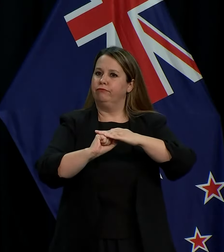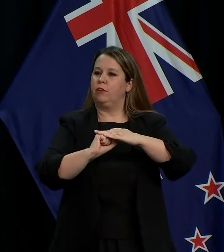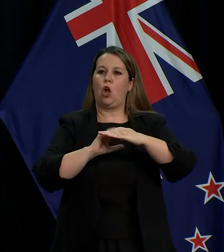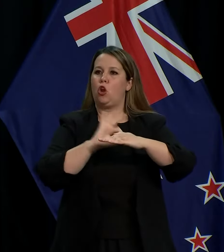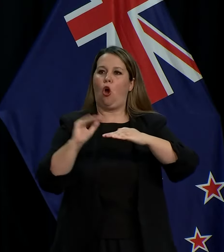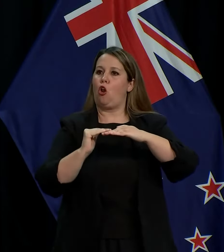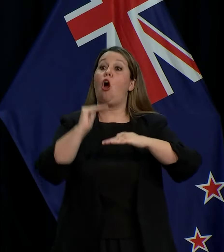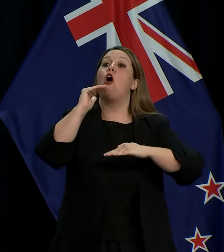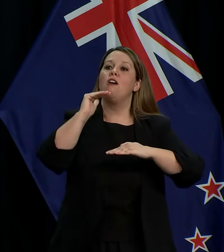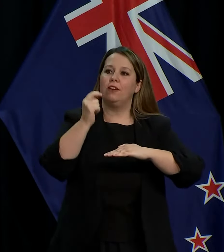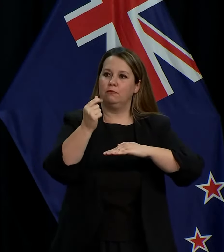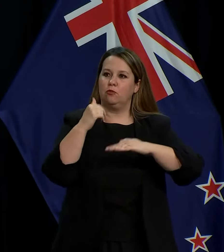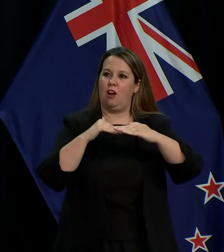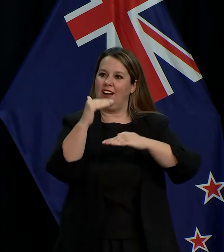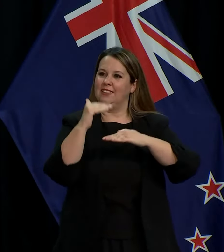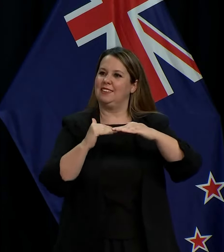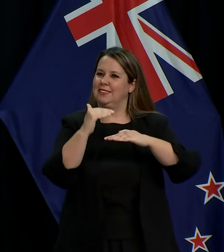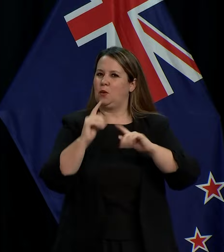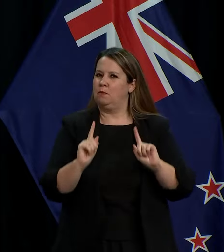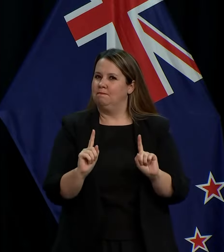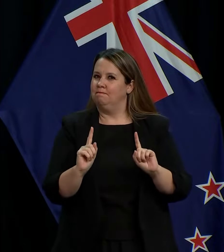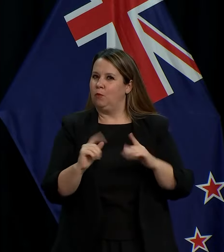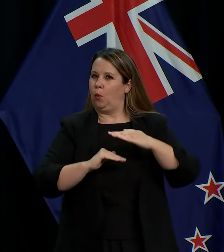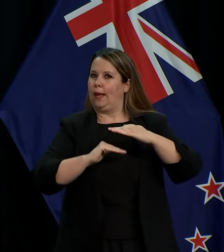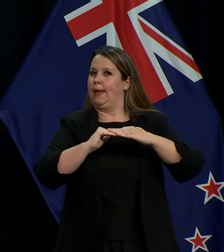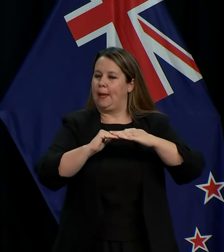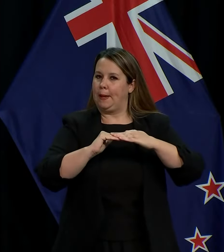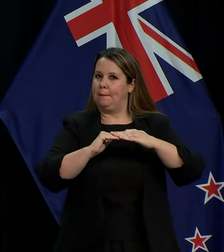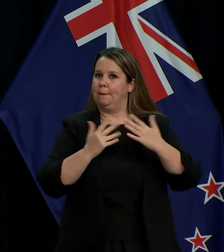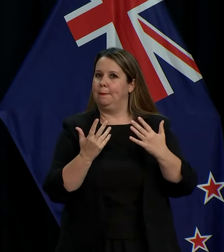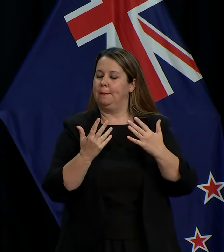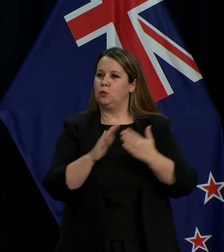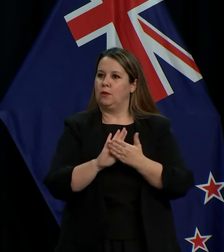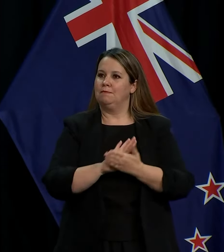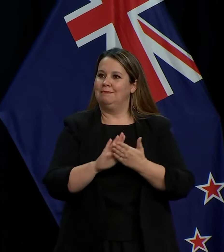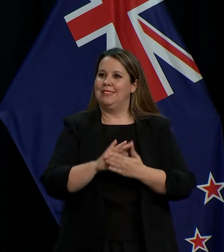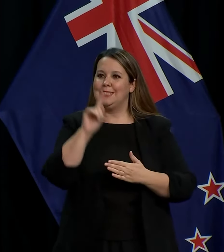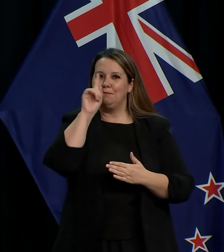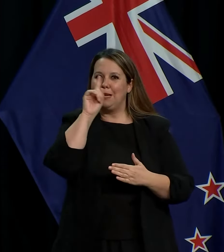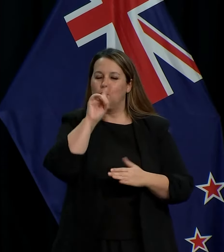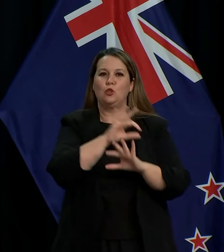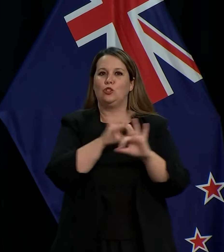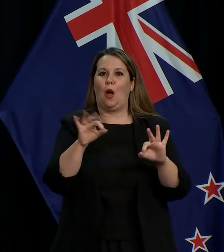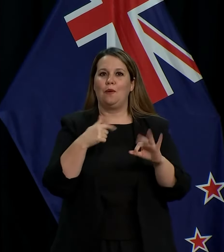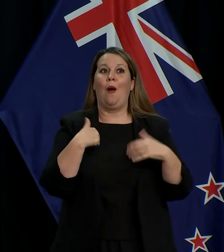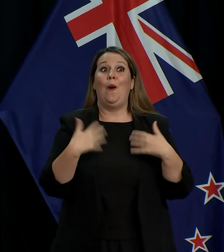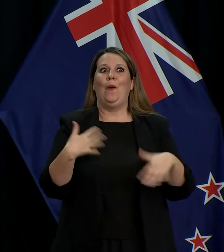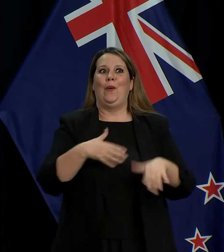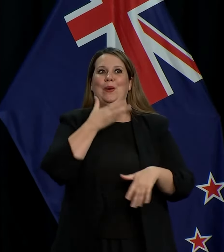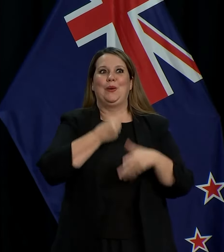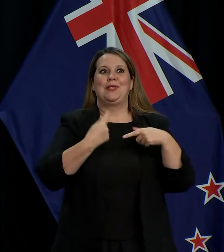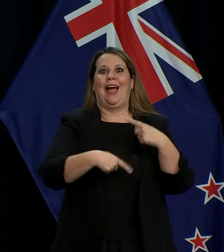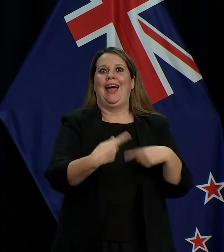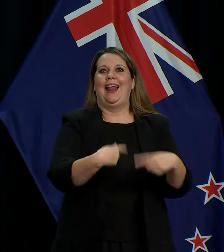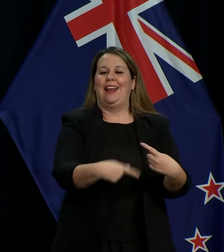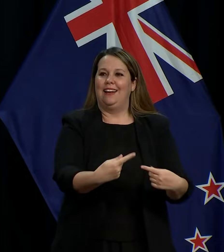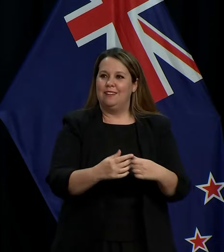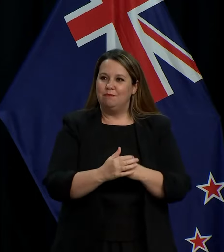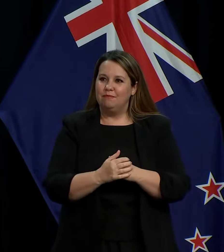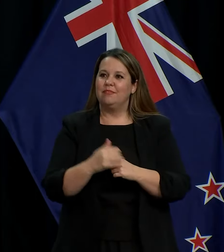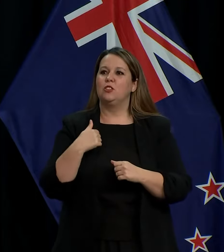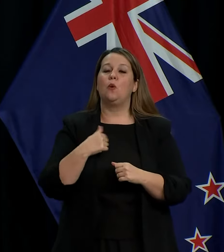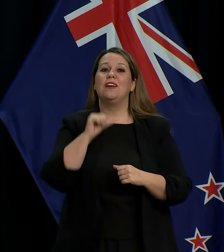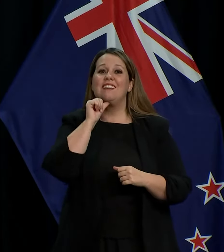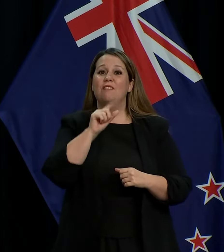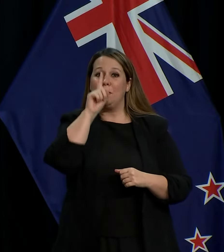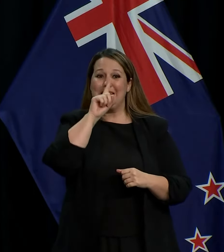whole heap when they shouldn't be. It is fair to say it is more complex, that is true. And the retrospective element as well for people who are in a position where they need to buy them because they're